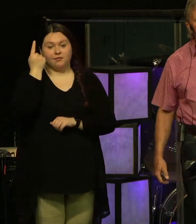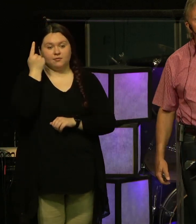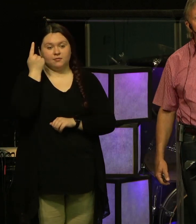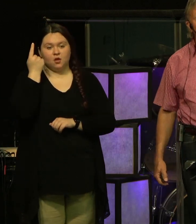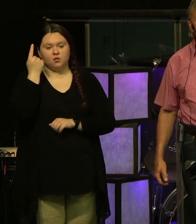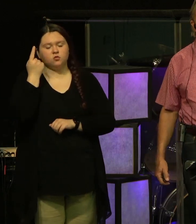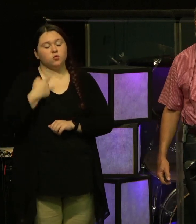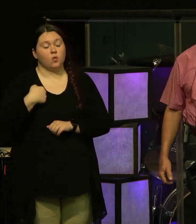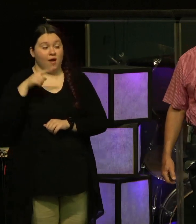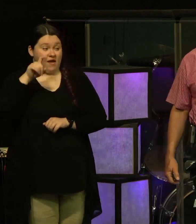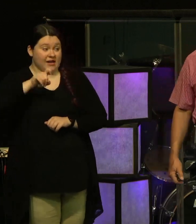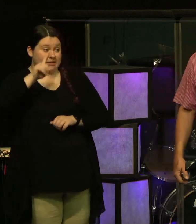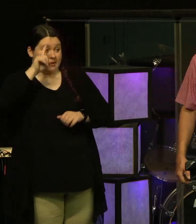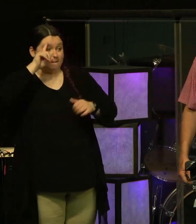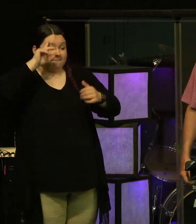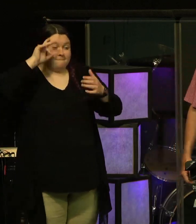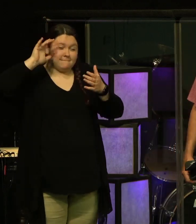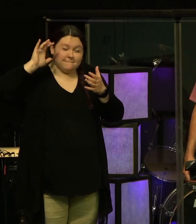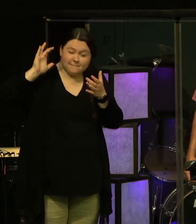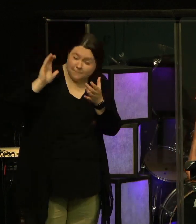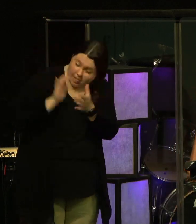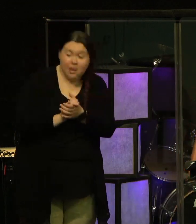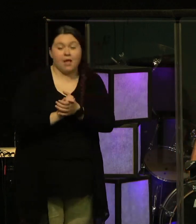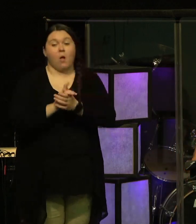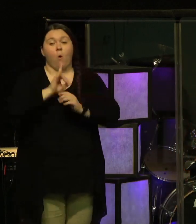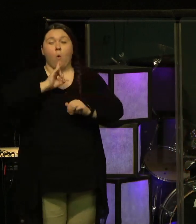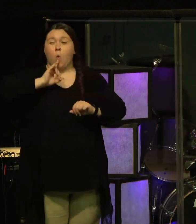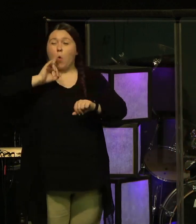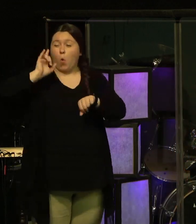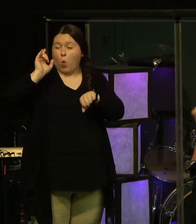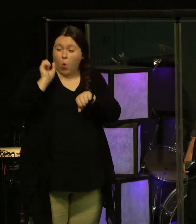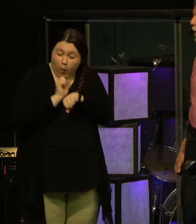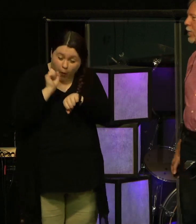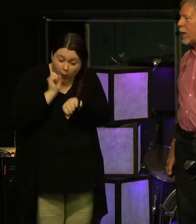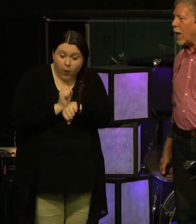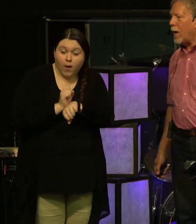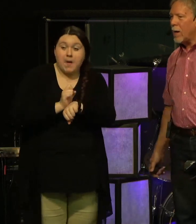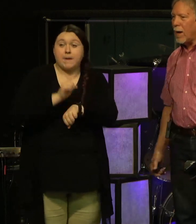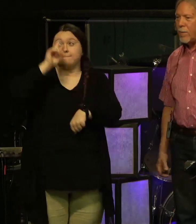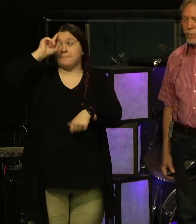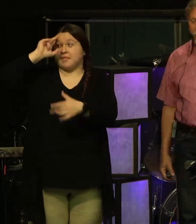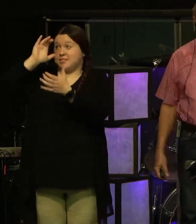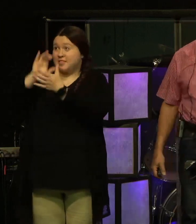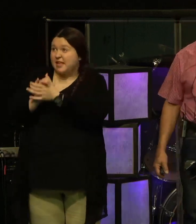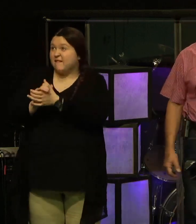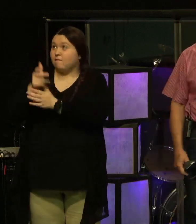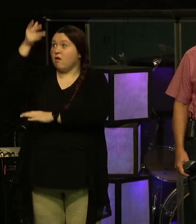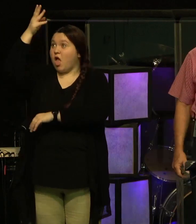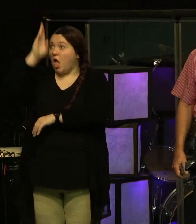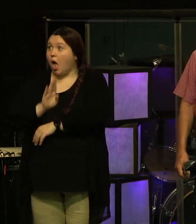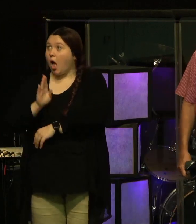to believe that with all my heart, soul, mind, and strength, believe that God loves me.